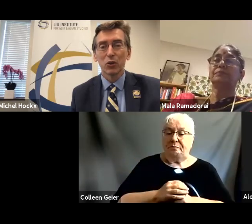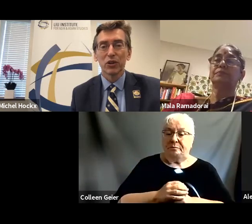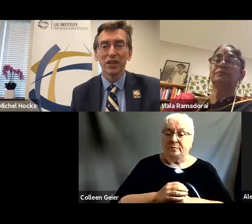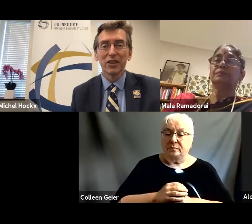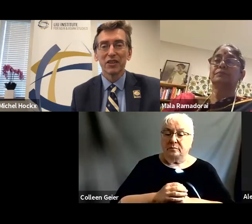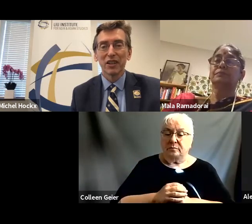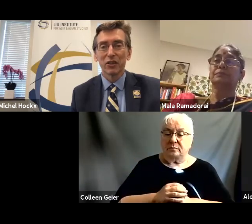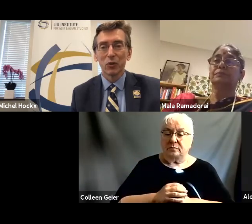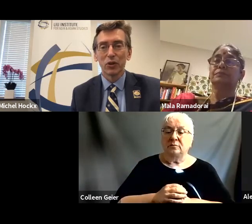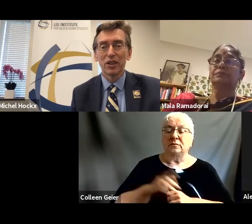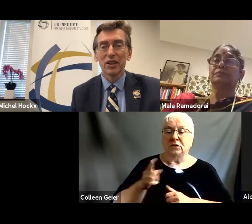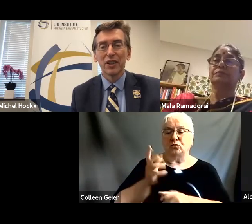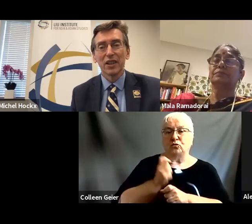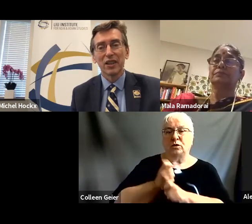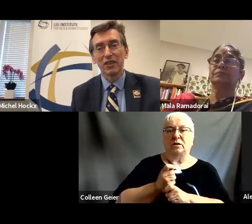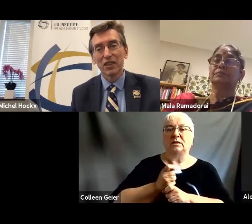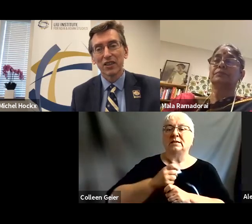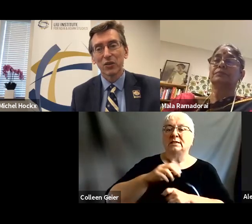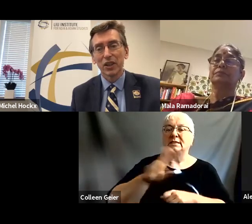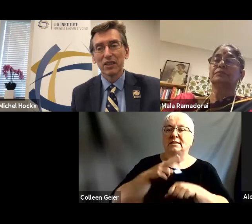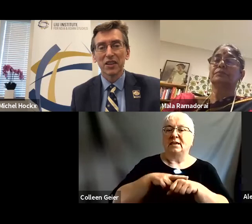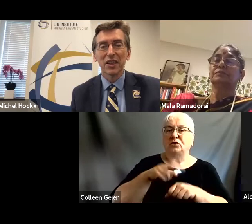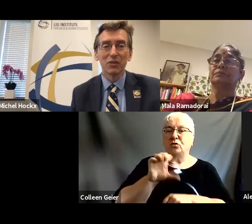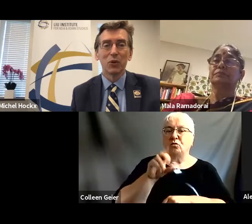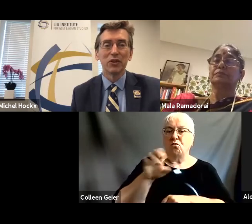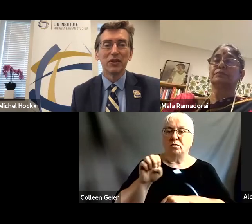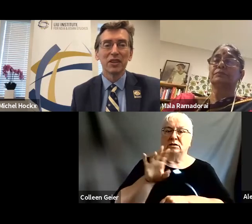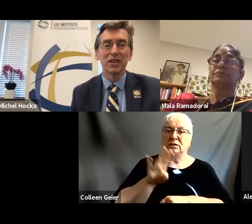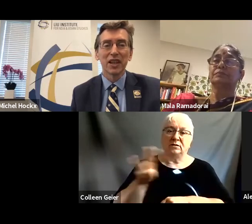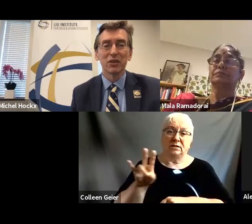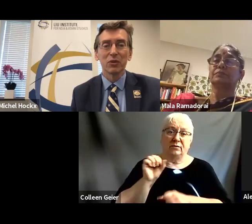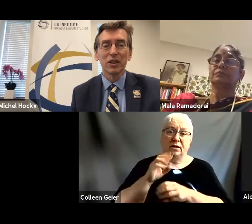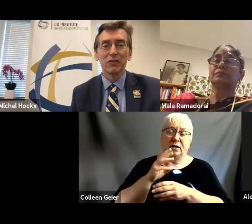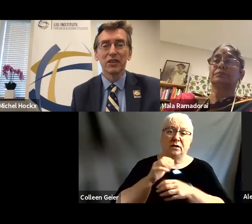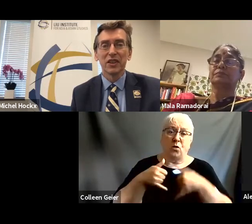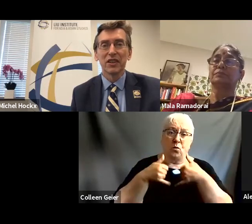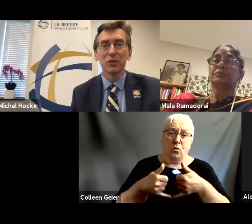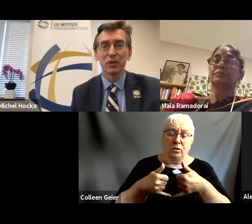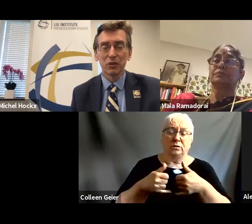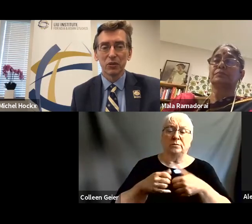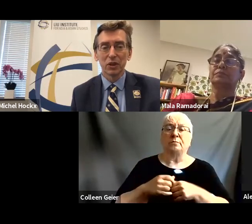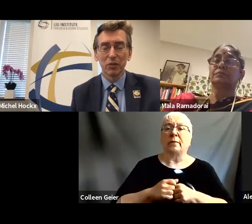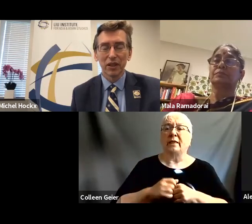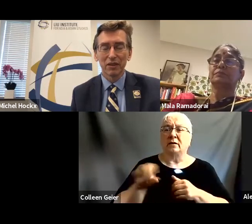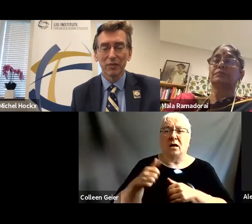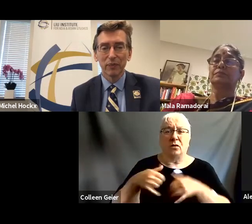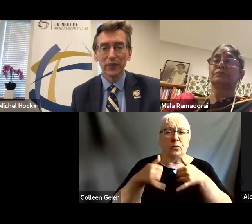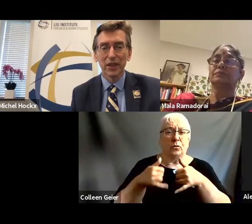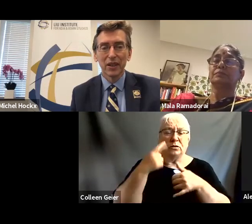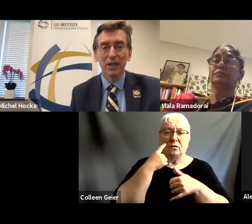National Core 77 Award and the International A Design Award in the category of Design for Social